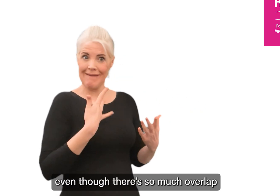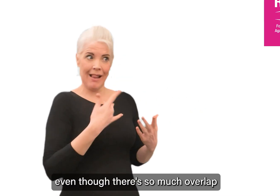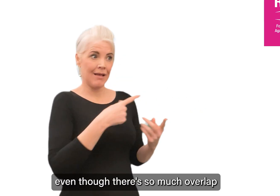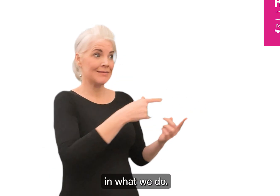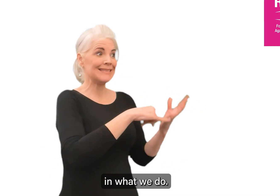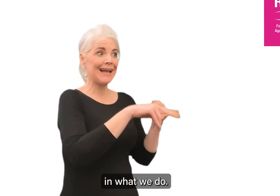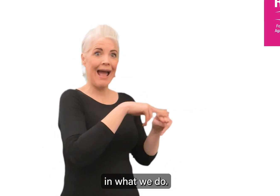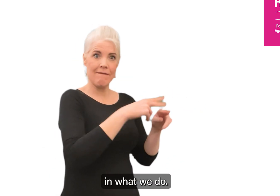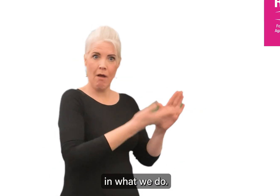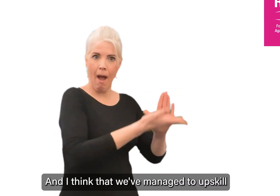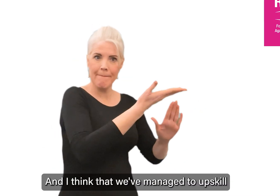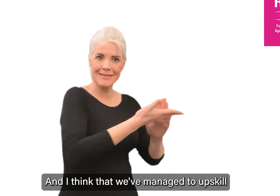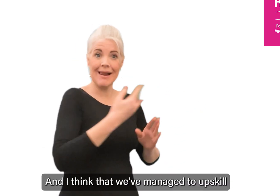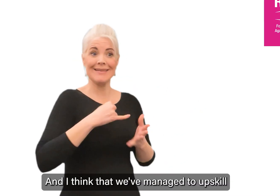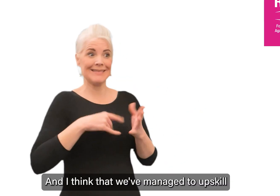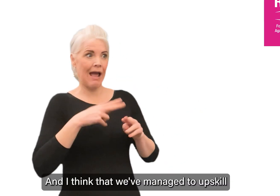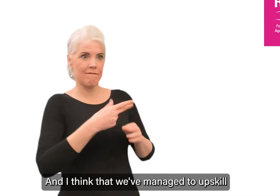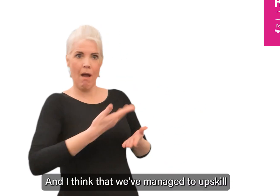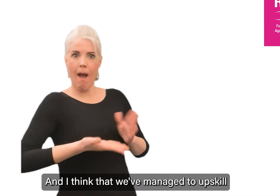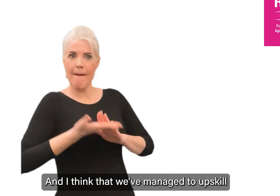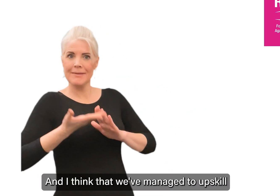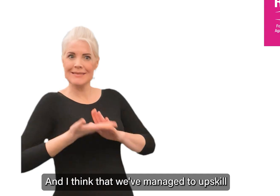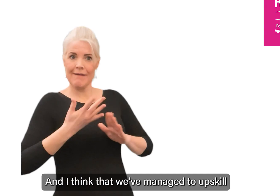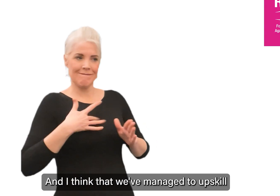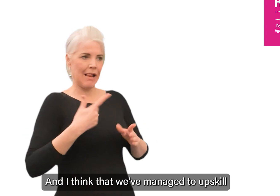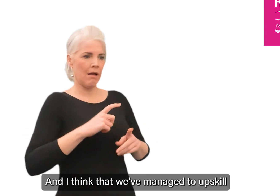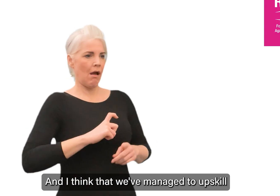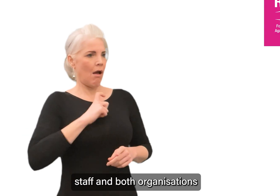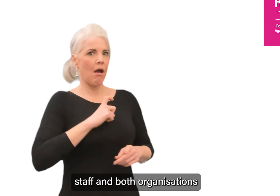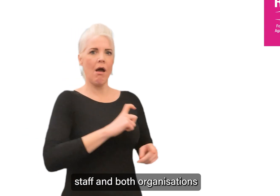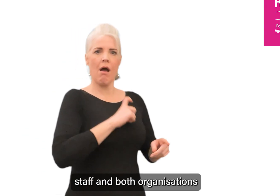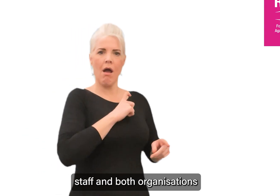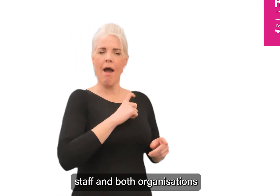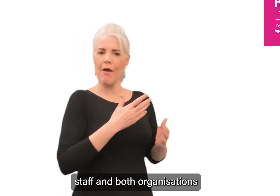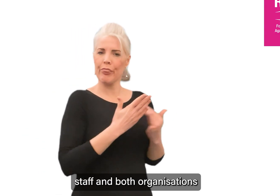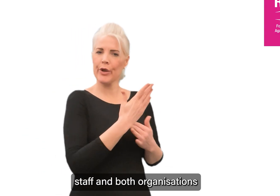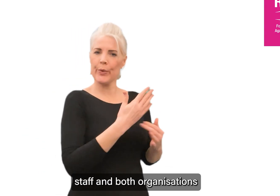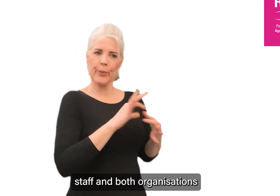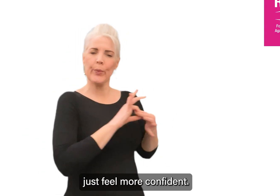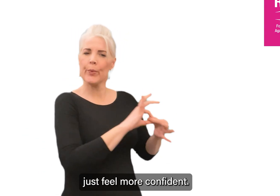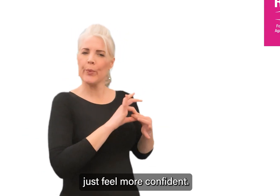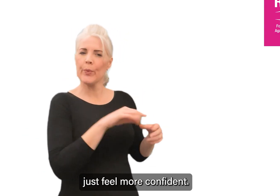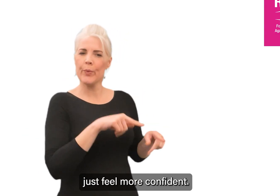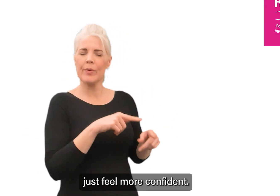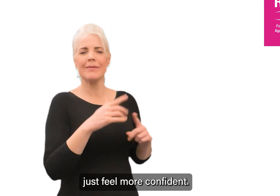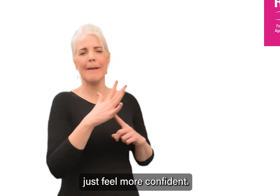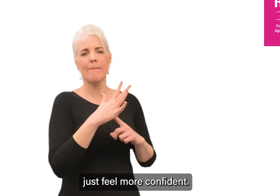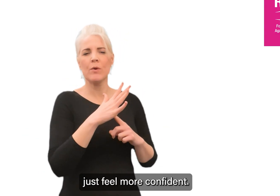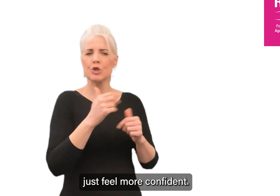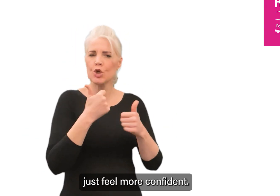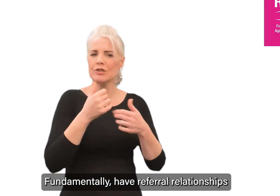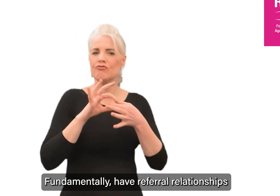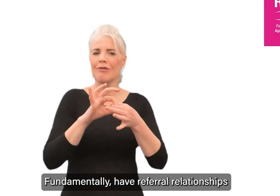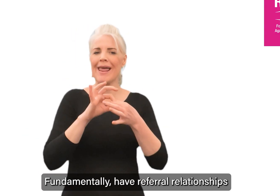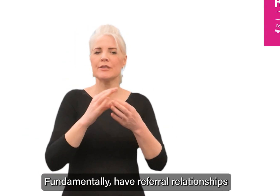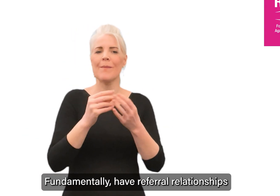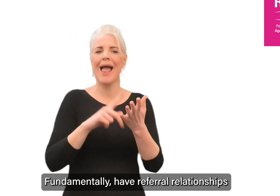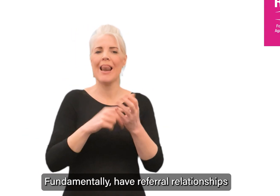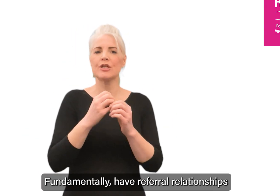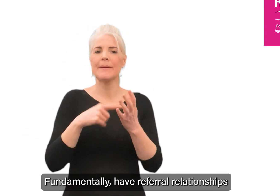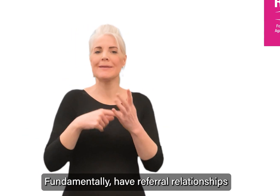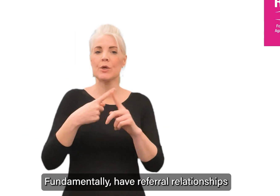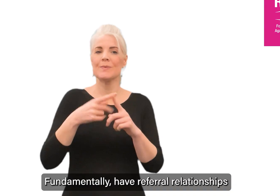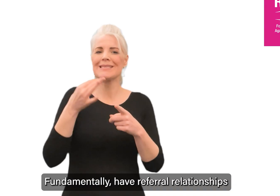much overlap in what we do. And I think that we've managed to upskill staff at both organizations just feel more confident.